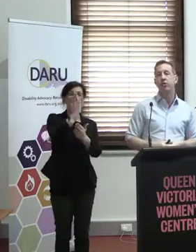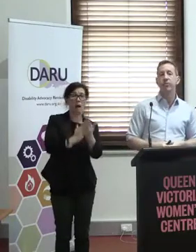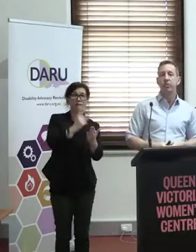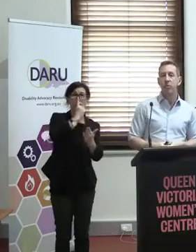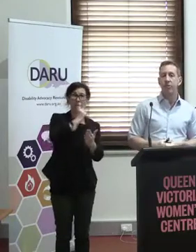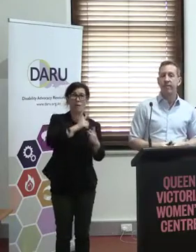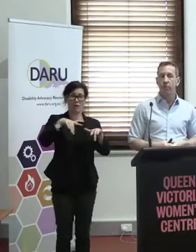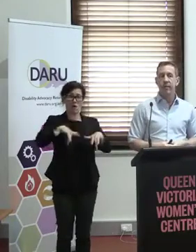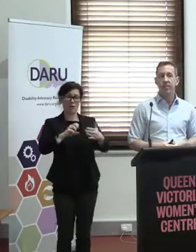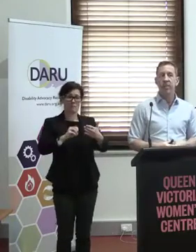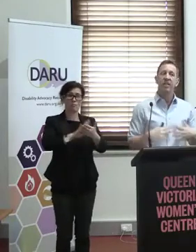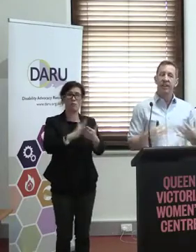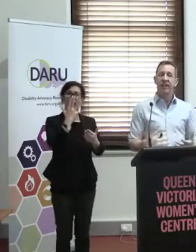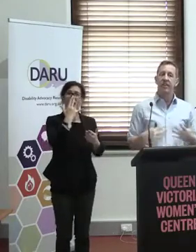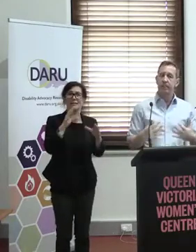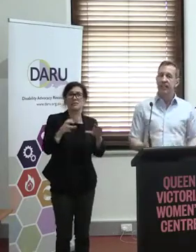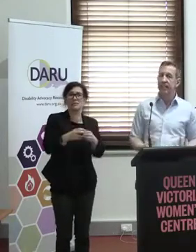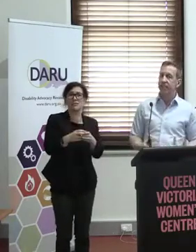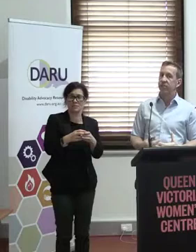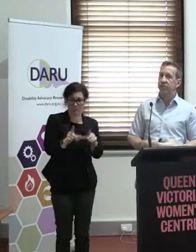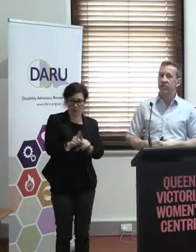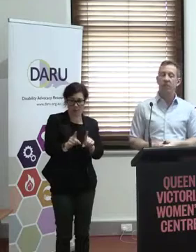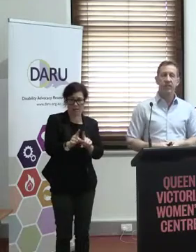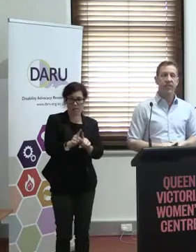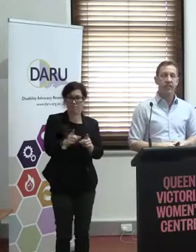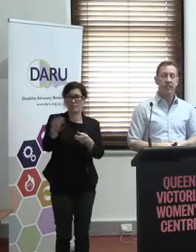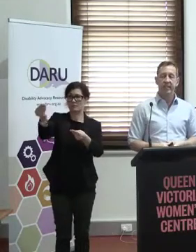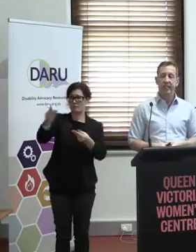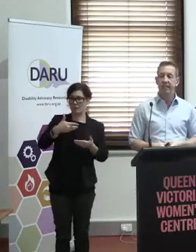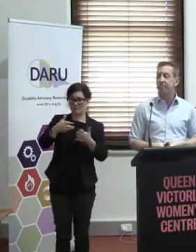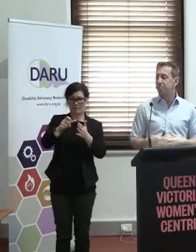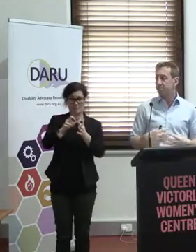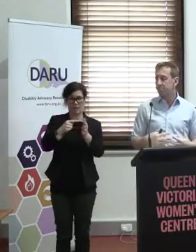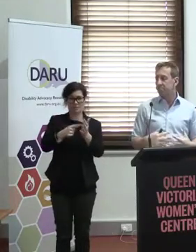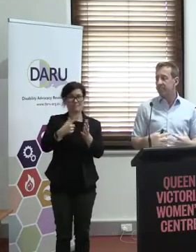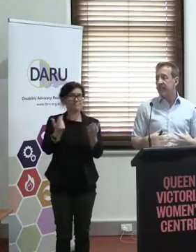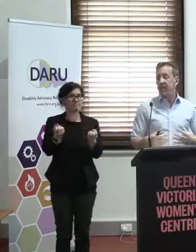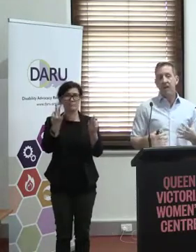an age group recorded for them in the data that's being sent through to the Office for Disability.